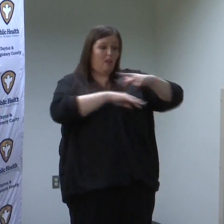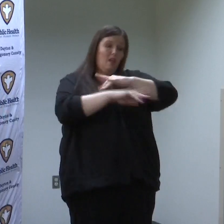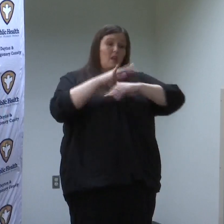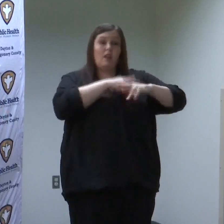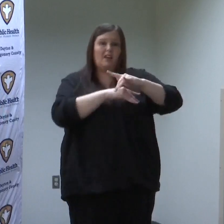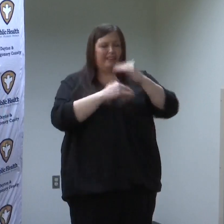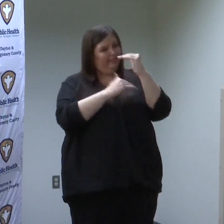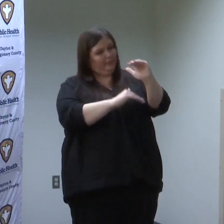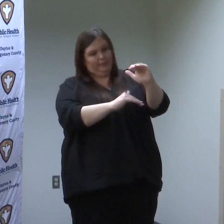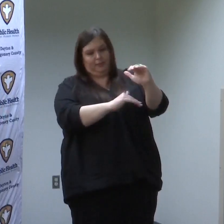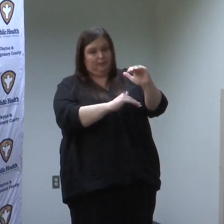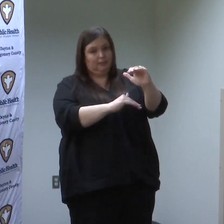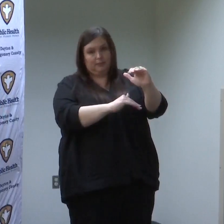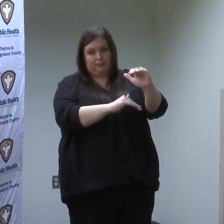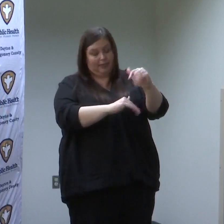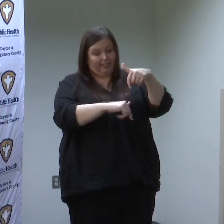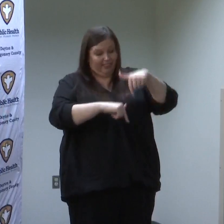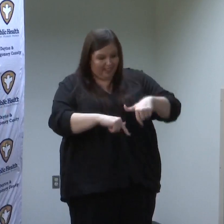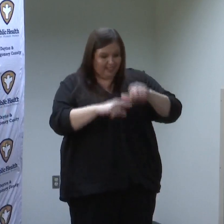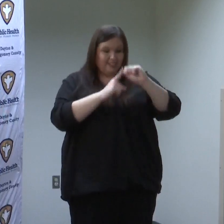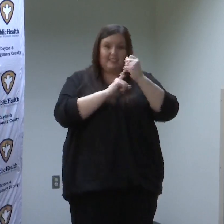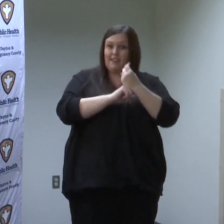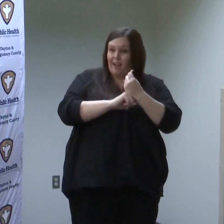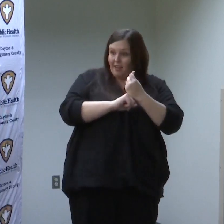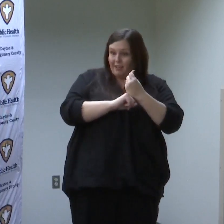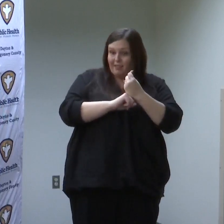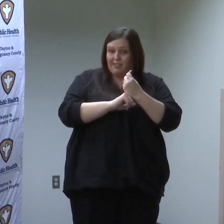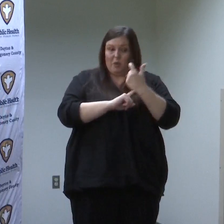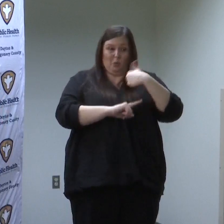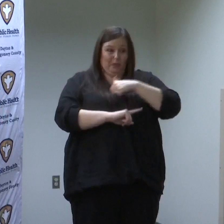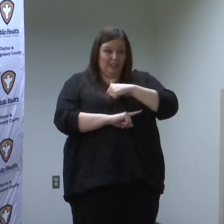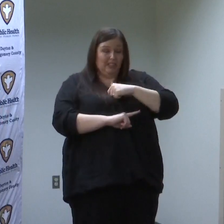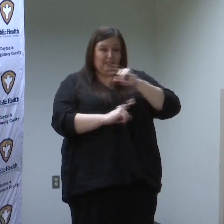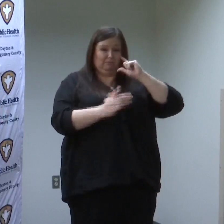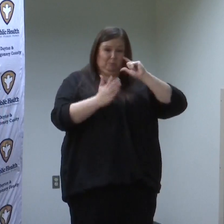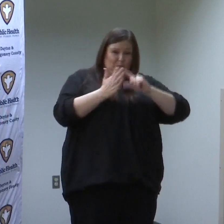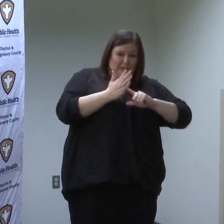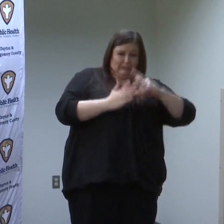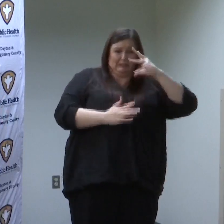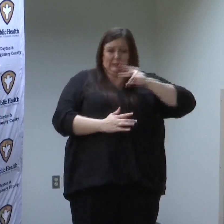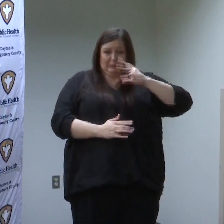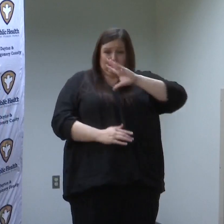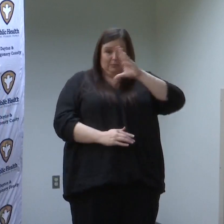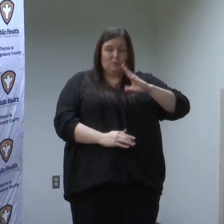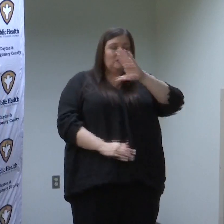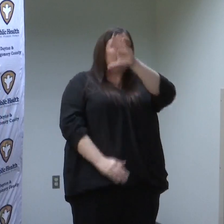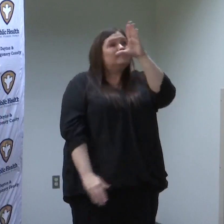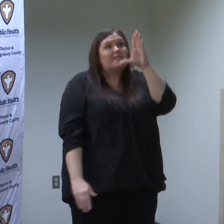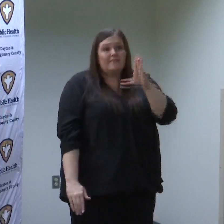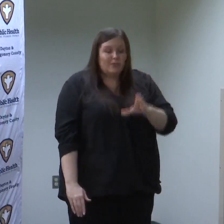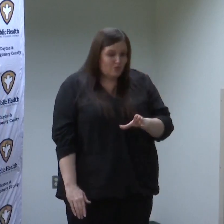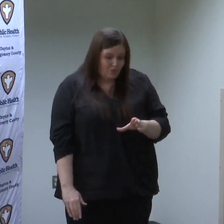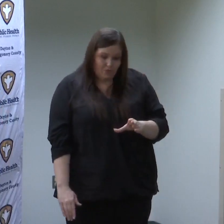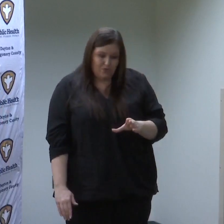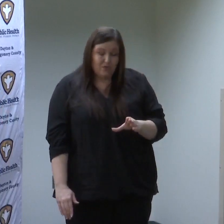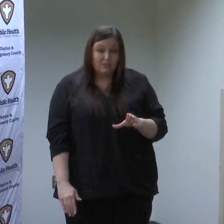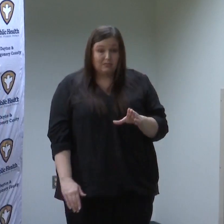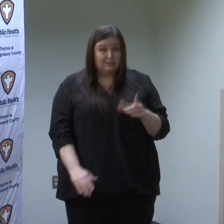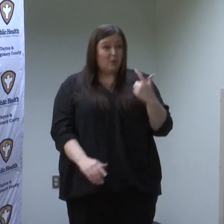as individuals and a society that we have never witnessed before. And that's not easy to